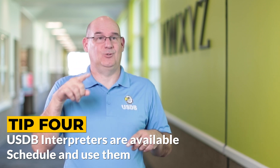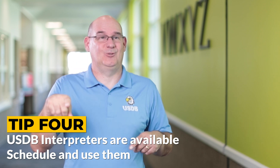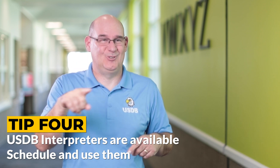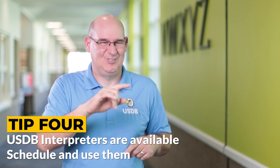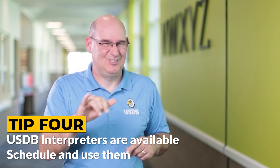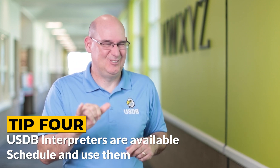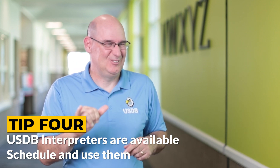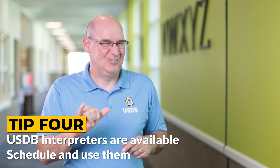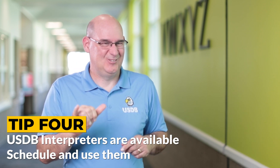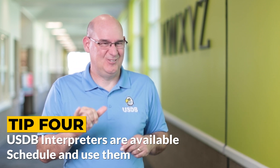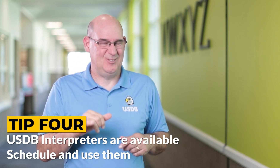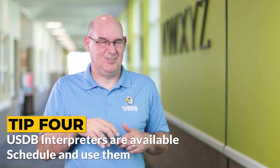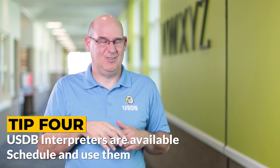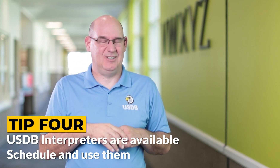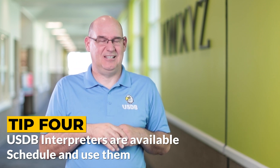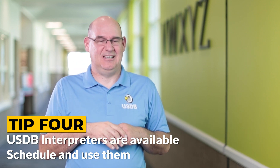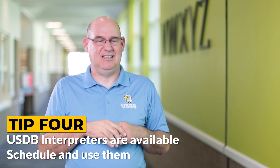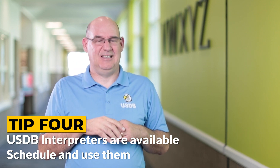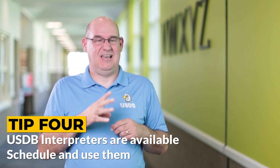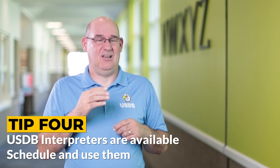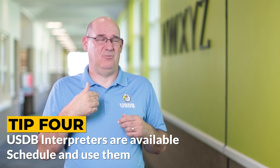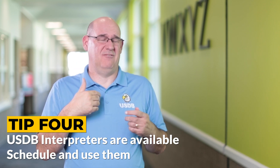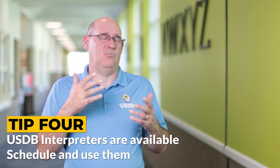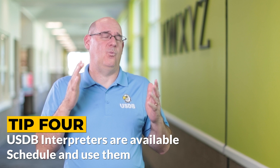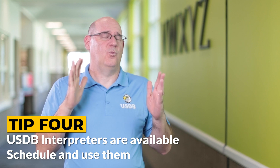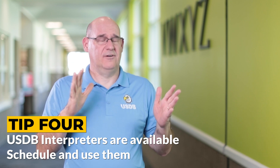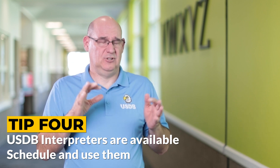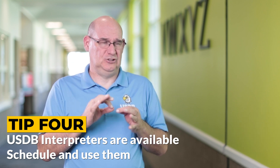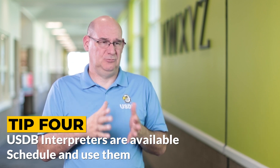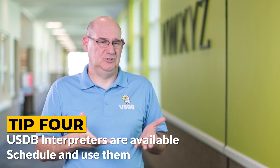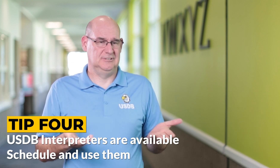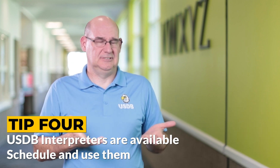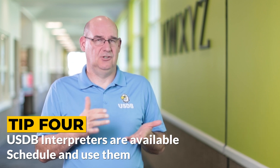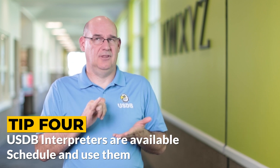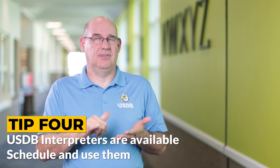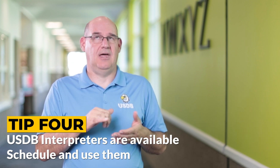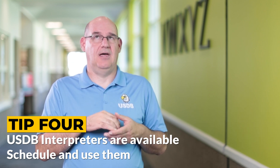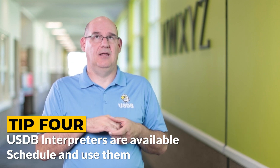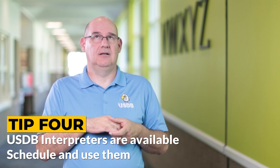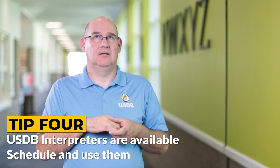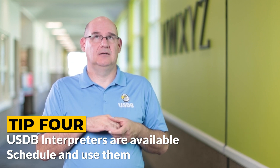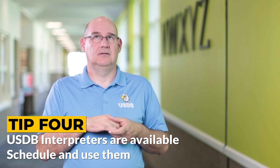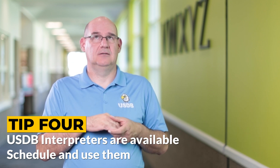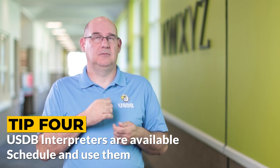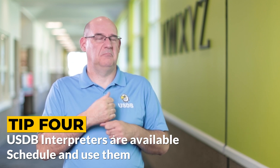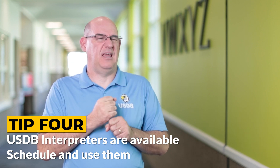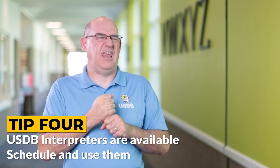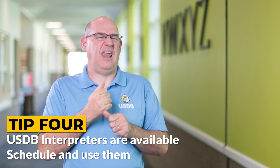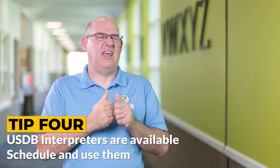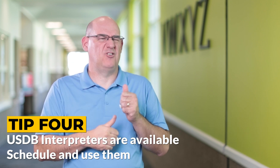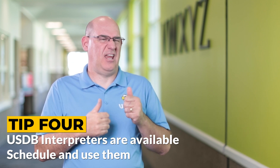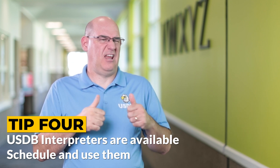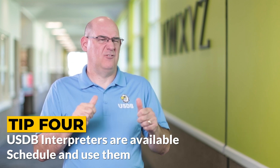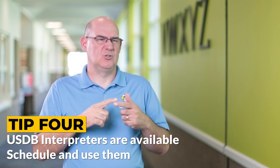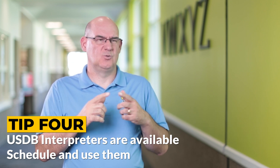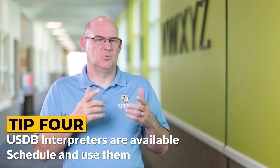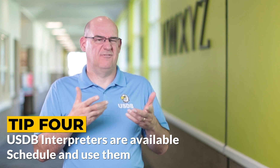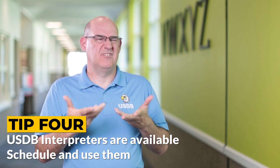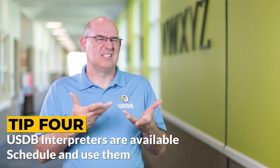people, but for everyone else as well. And we have wonderful interpreters here at USDB that make every effort